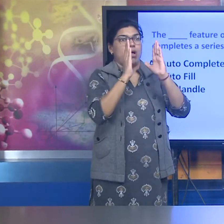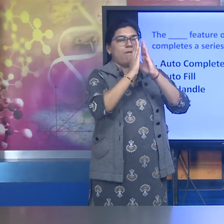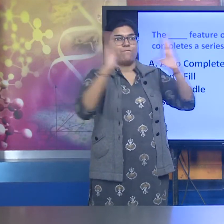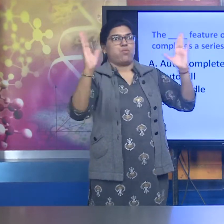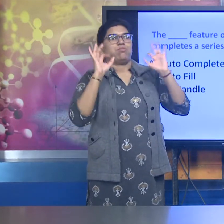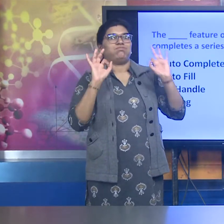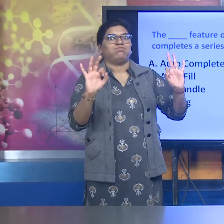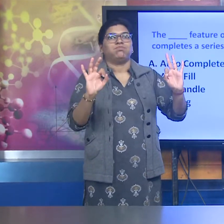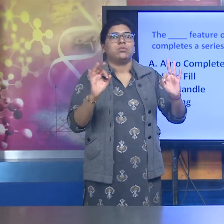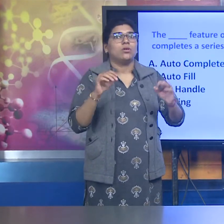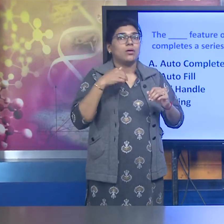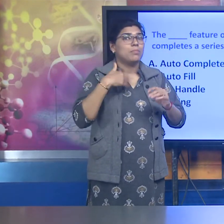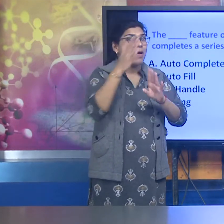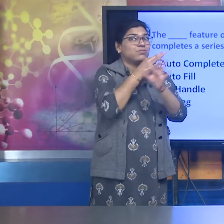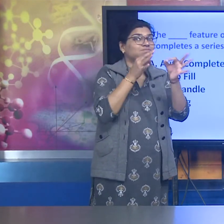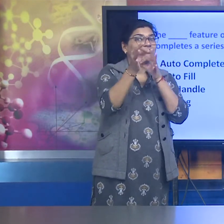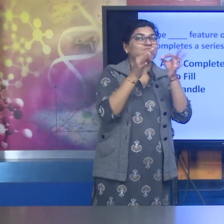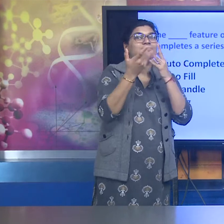dash feature